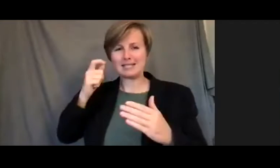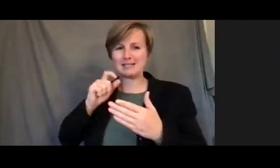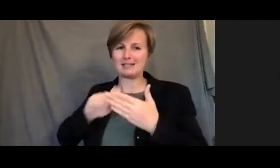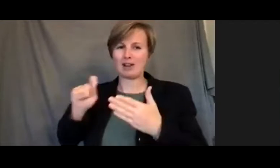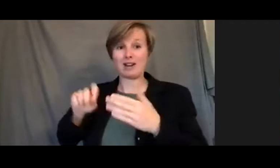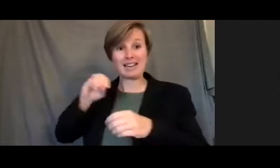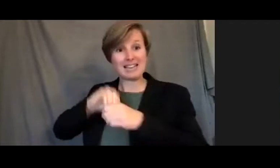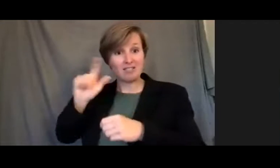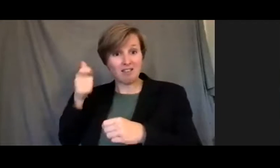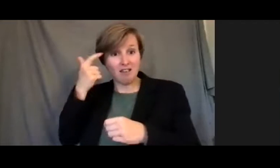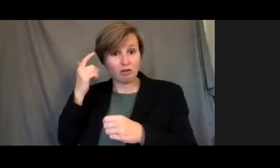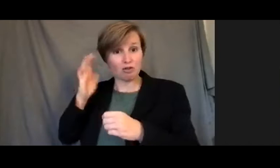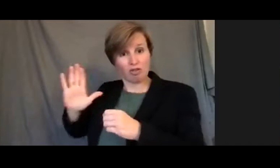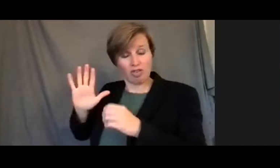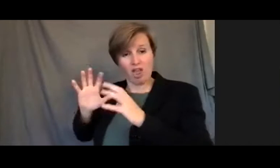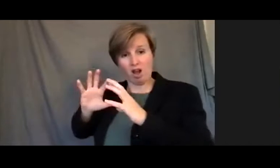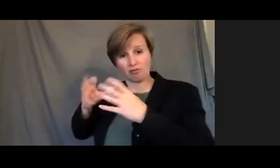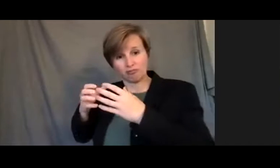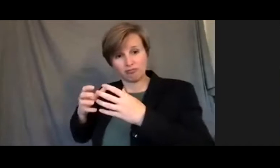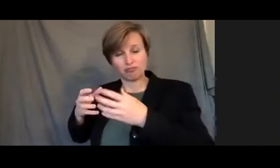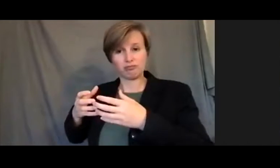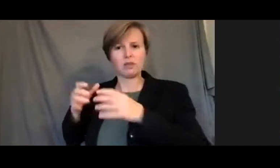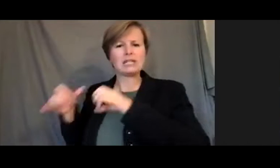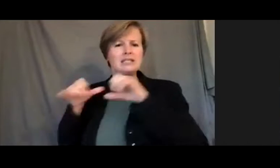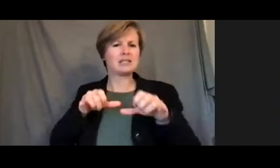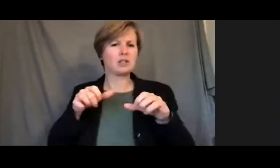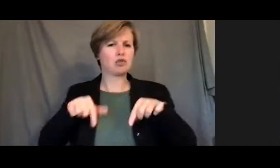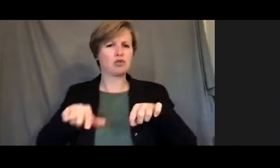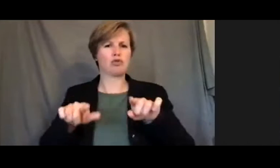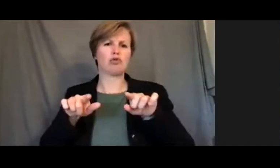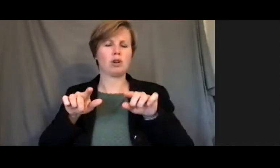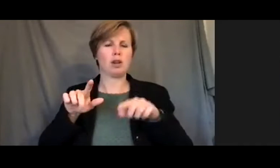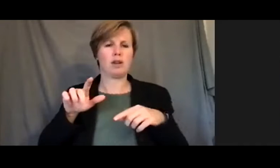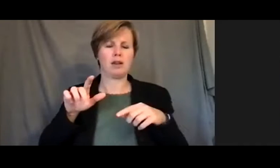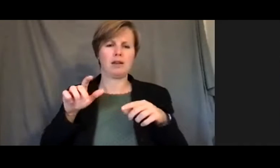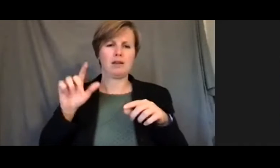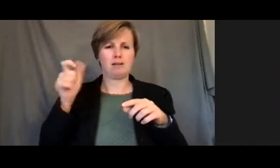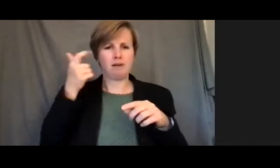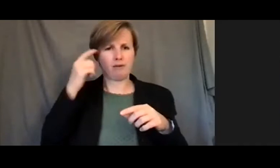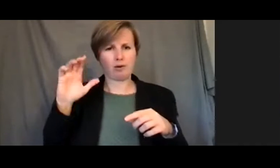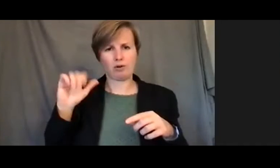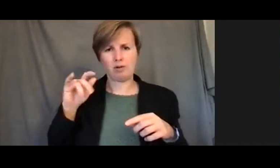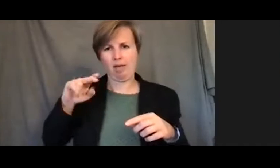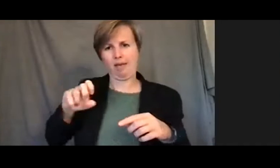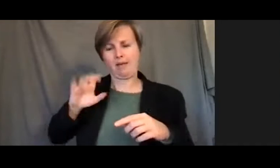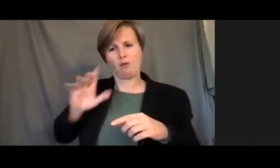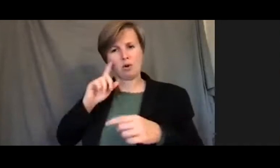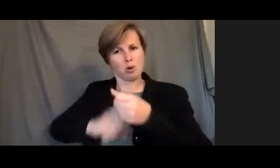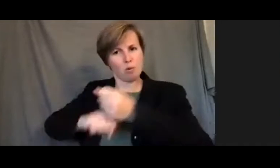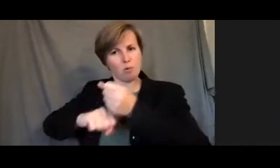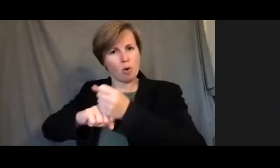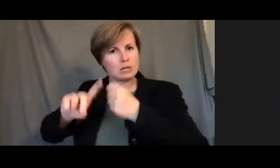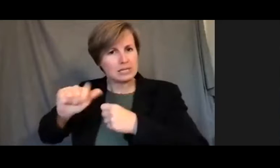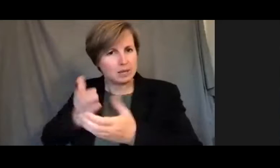governor's administration, and similar to what existed during Governor Kane's administration to promote disability rights. So that's one of my bills,